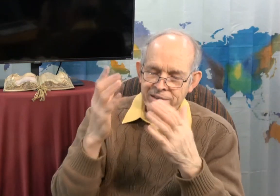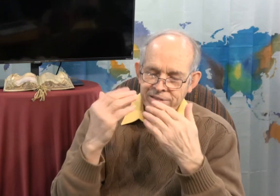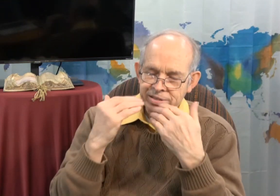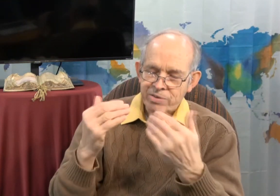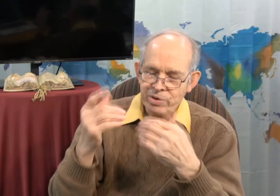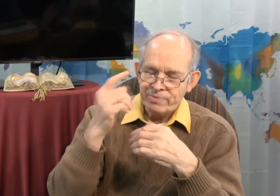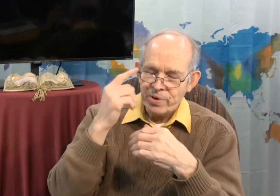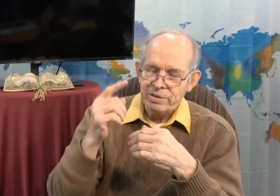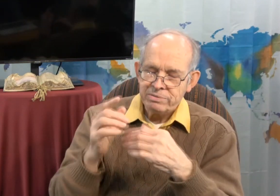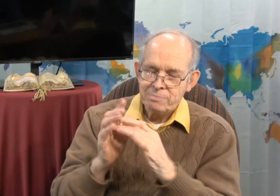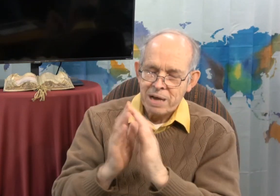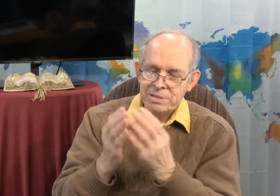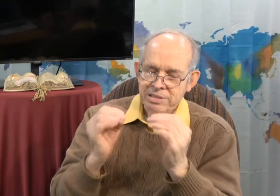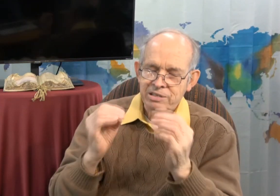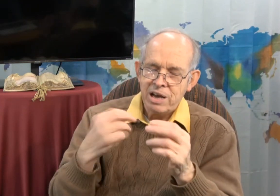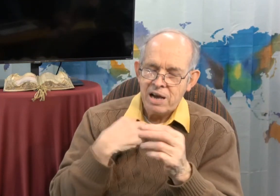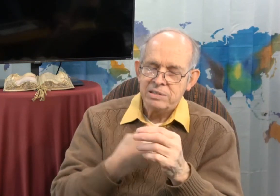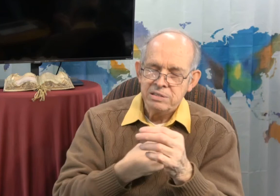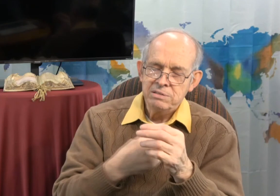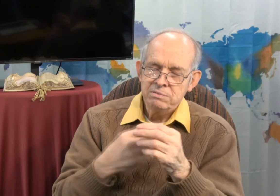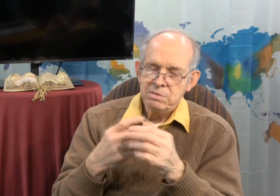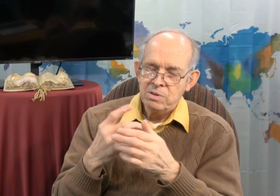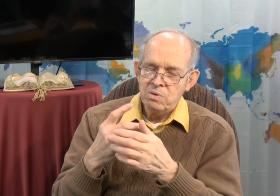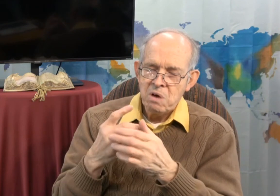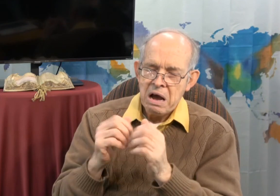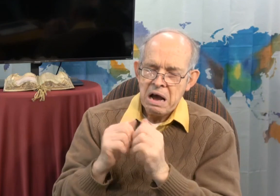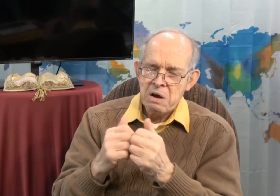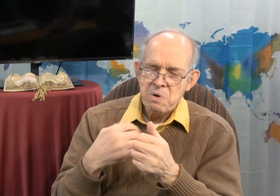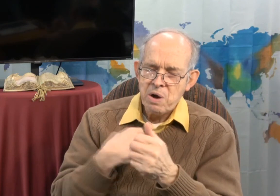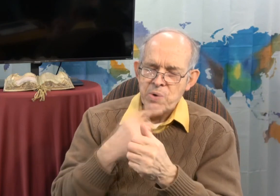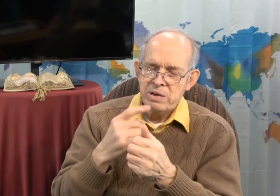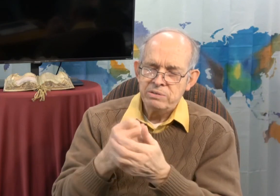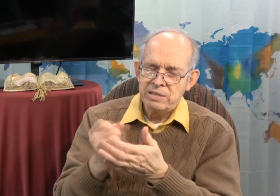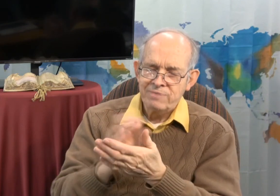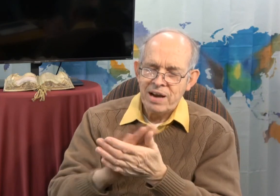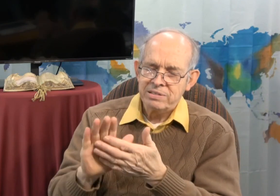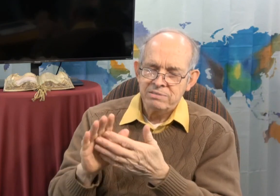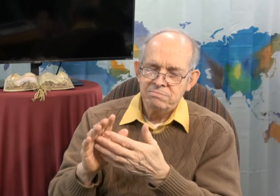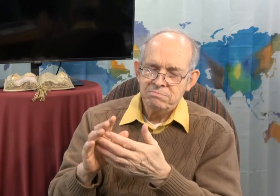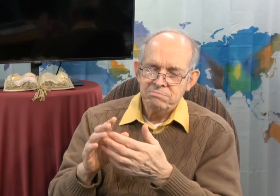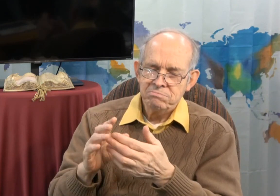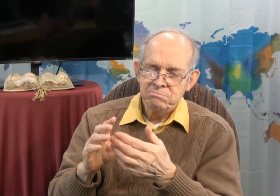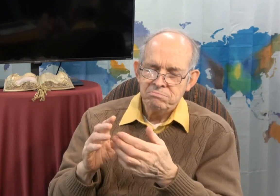Father, thank you for the Bible teaching us how we are justified.